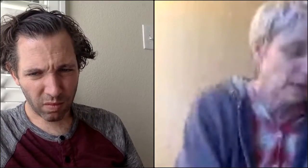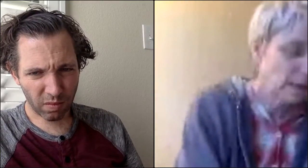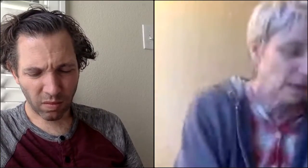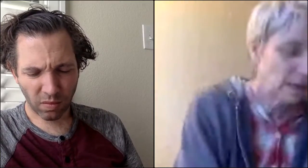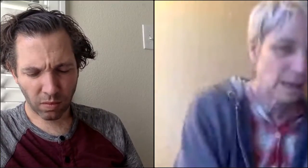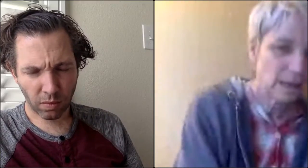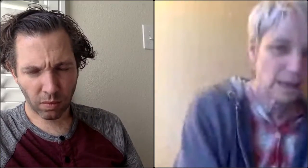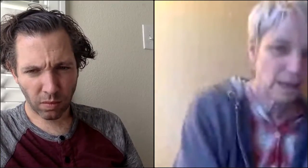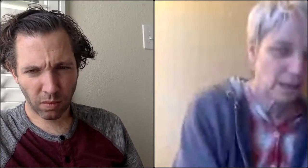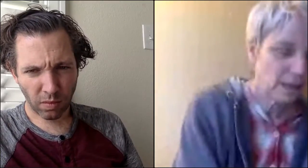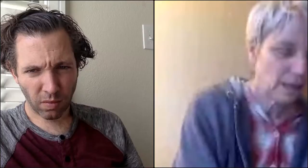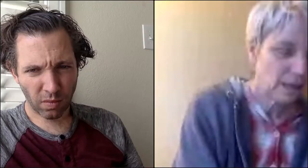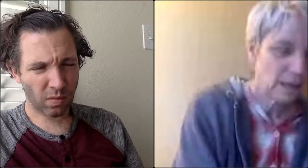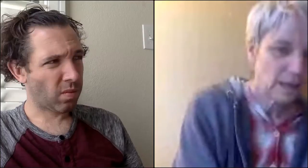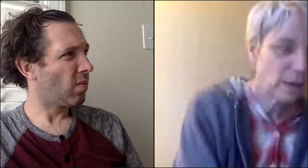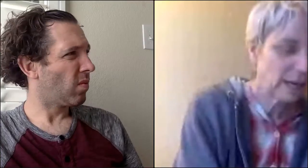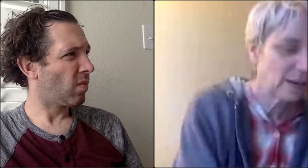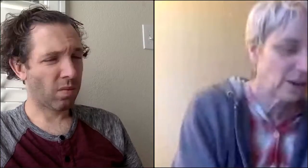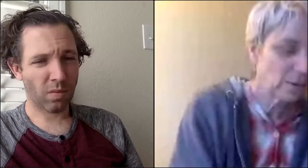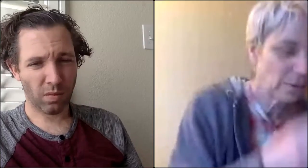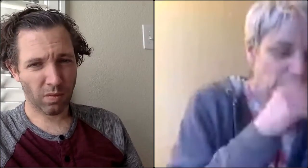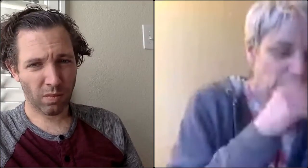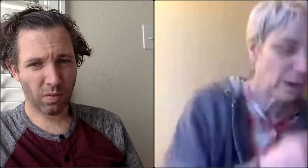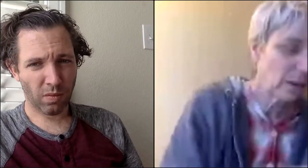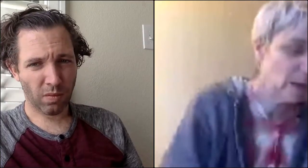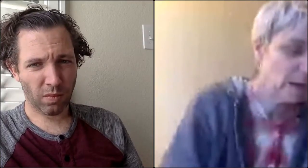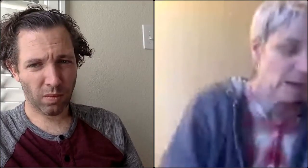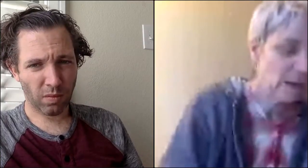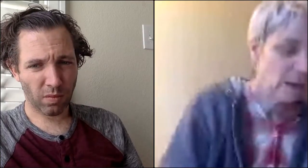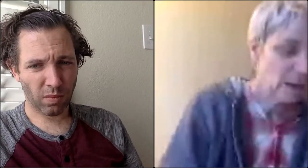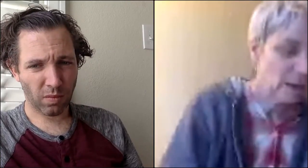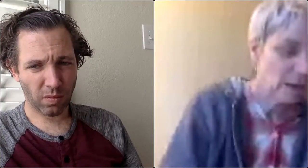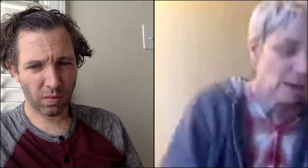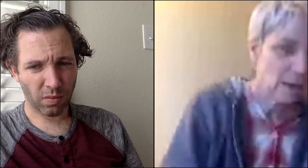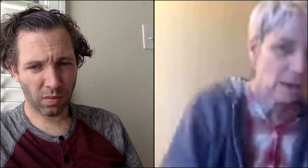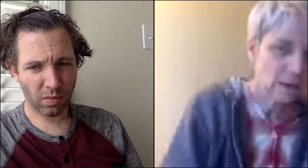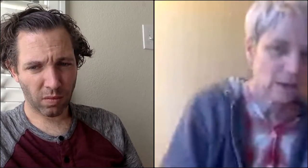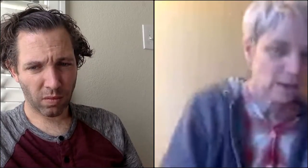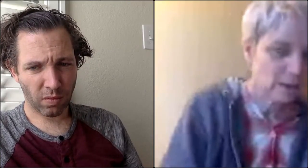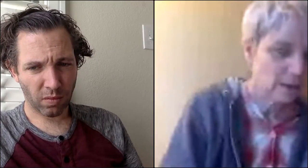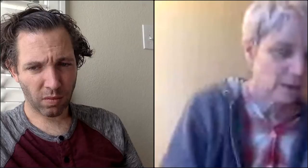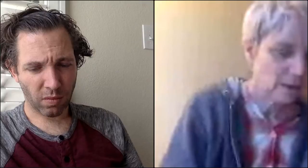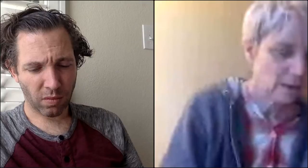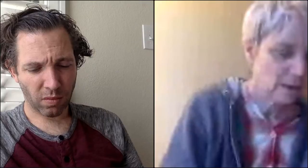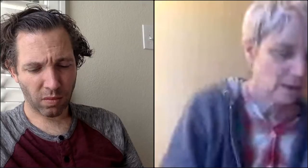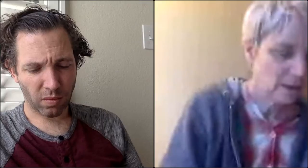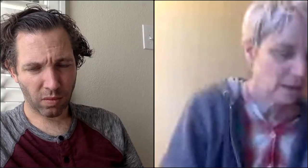main room, so you don't see us. No, but I can hear you. Interesting. It brought everybody but you. So it doesn't bring the speakers